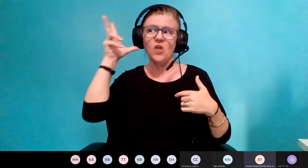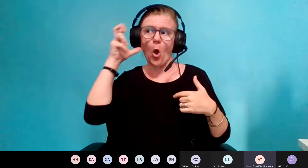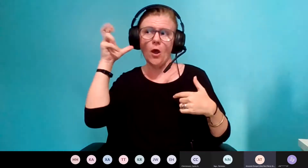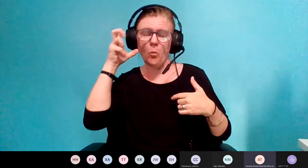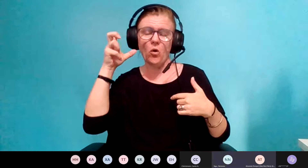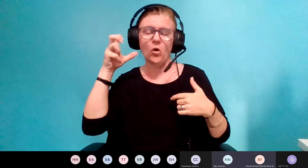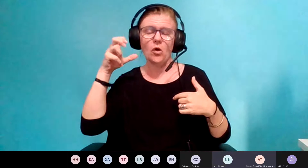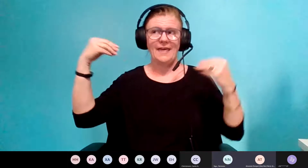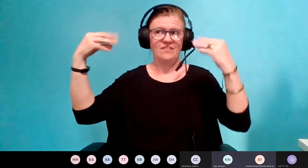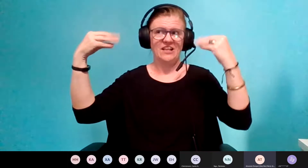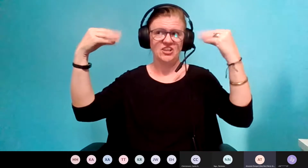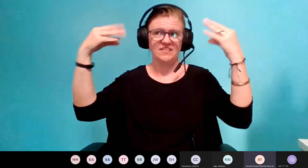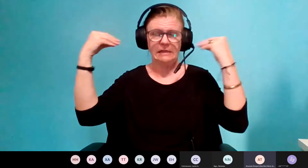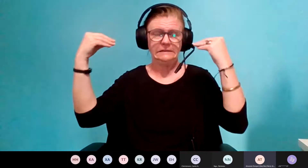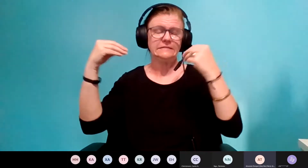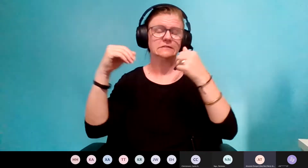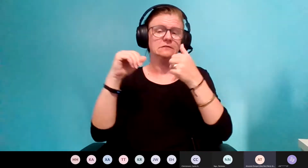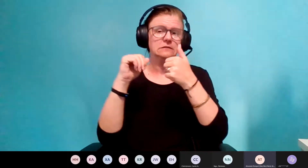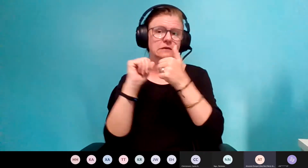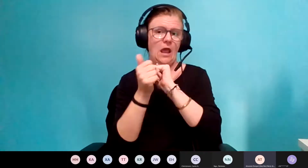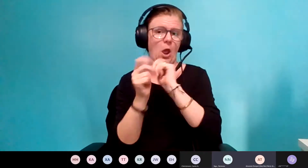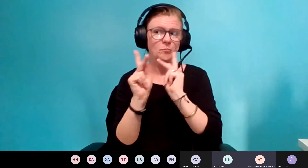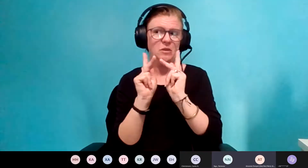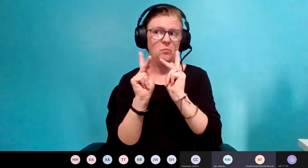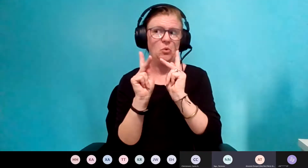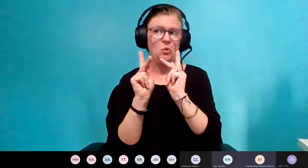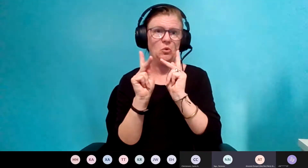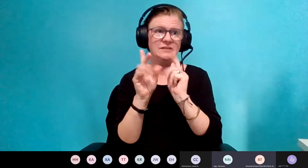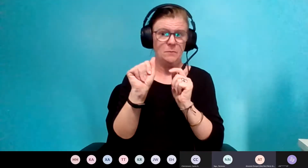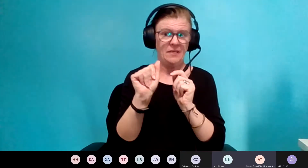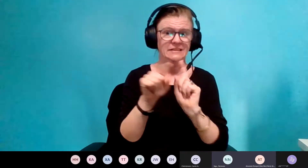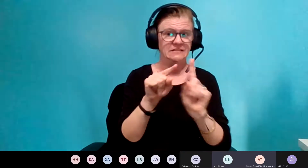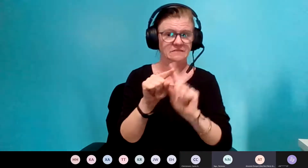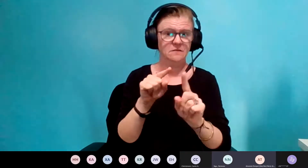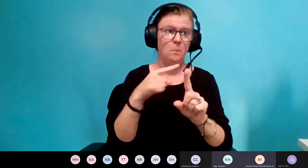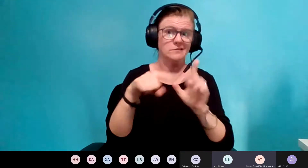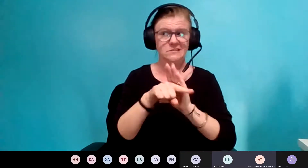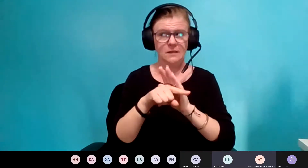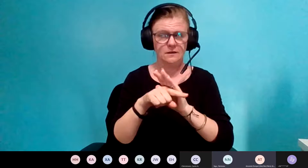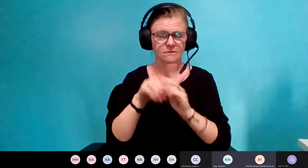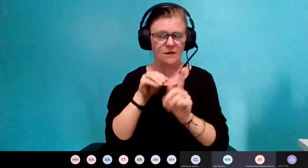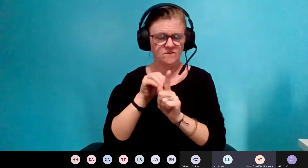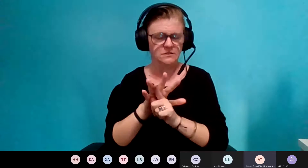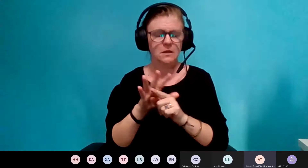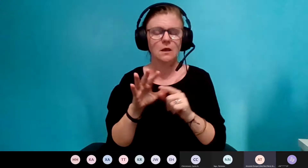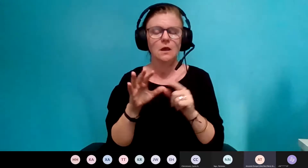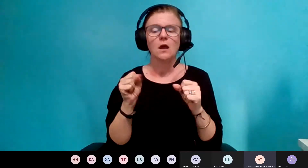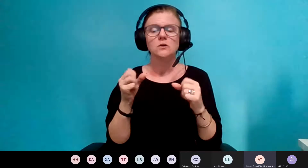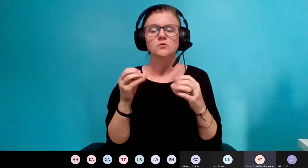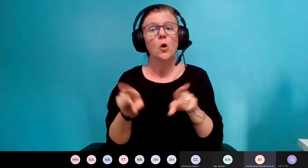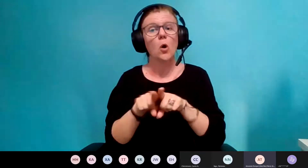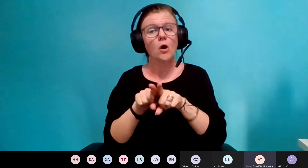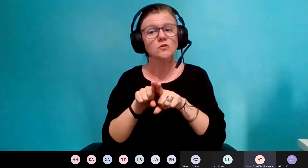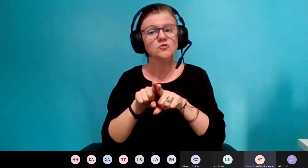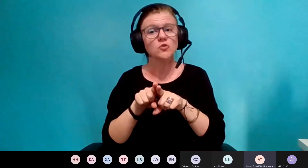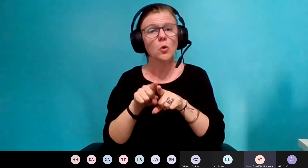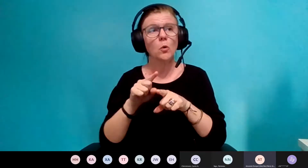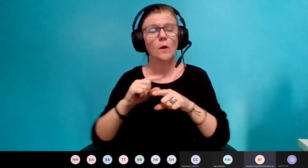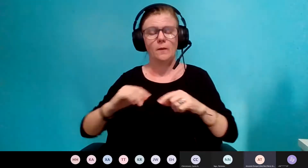that impacts different people with different disabilities in different ways, both negative and positive. So does the